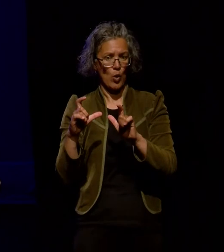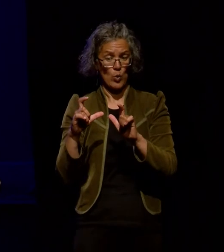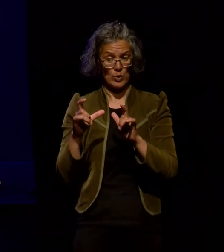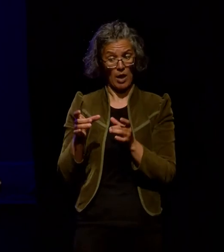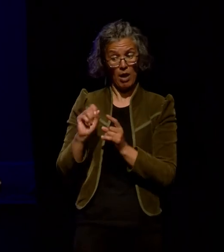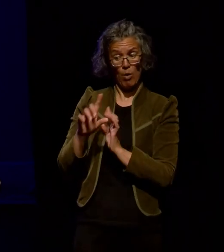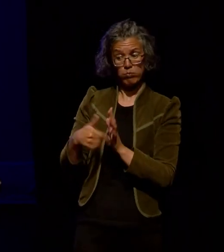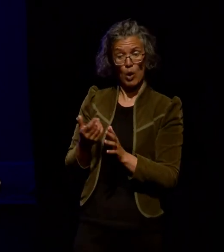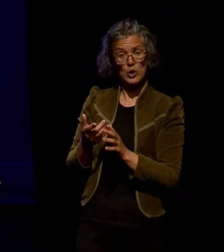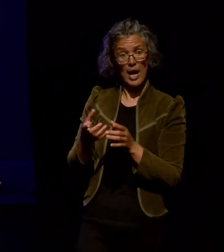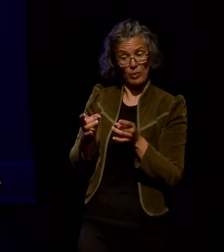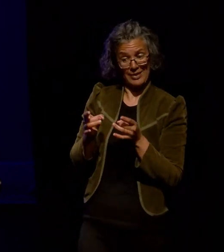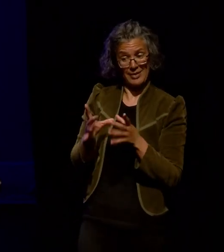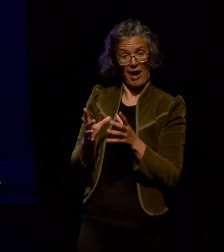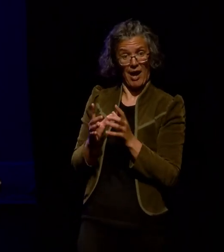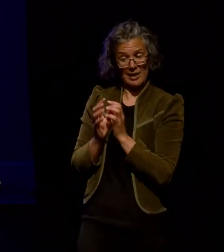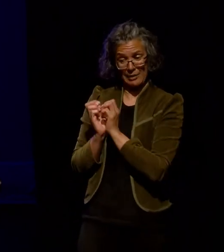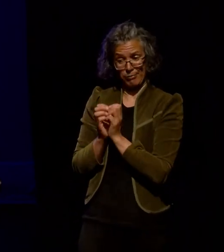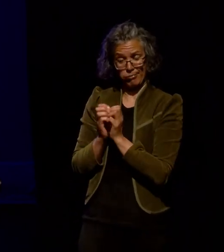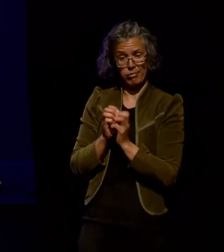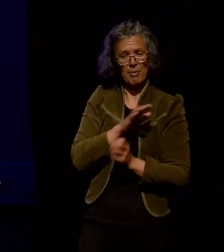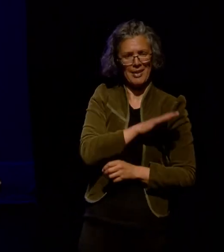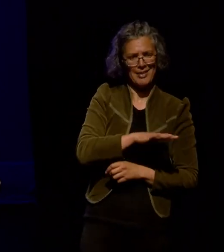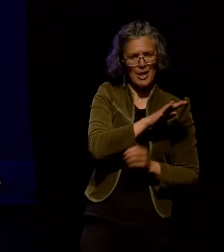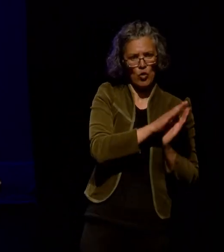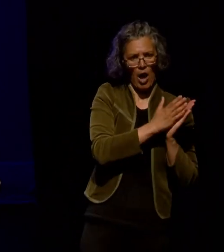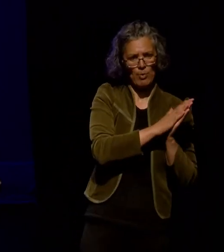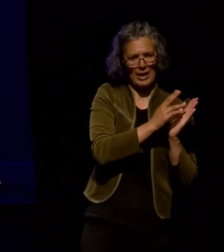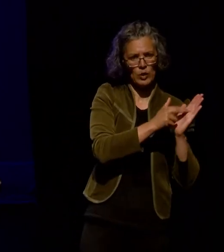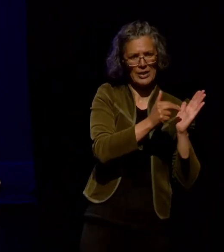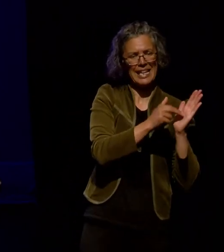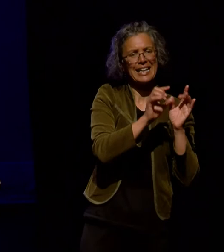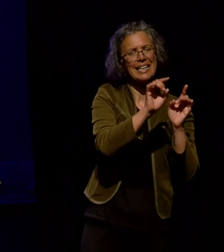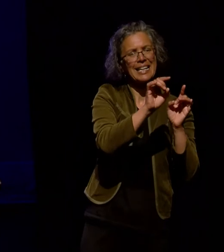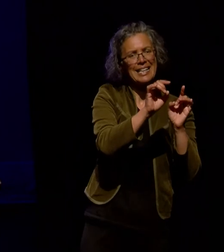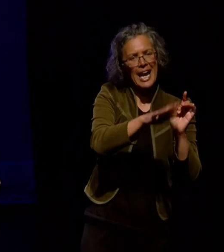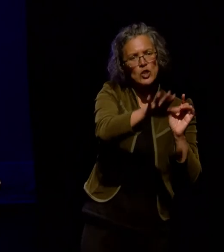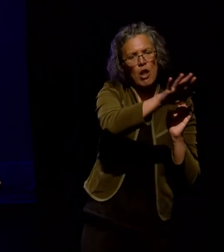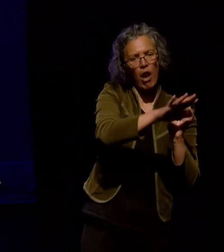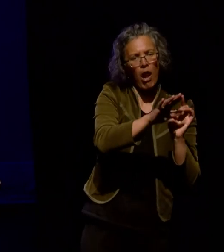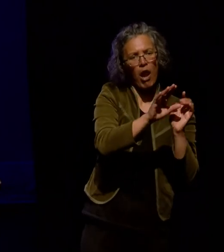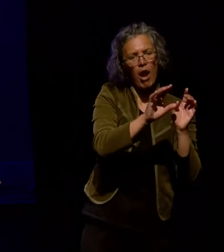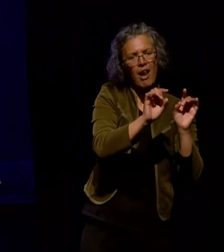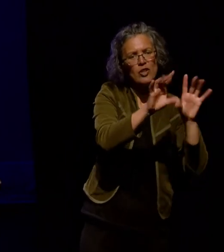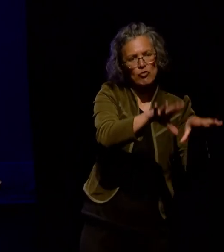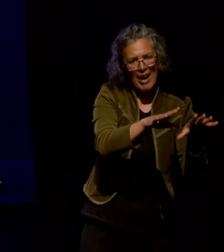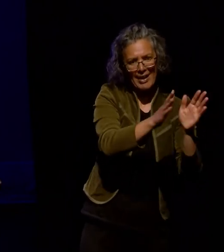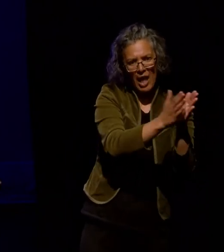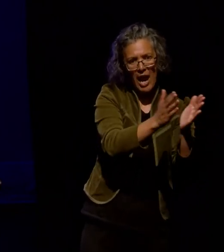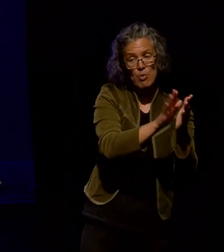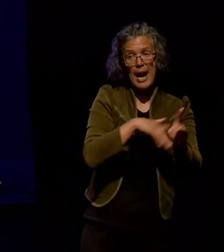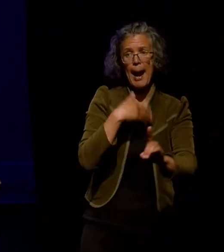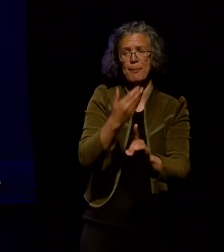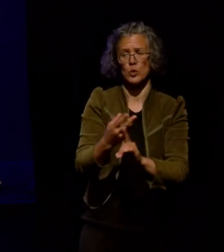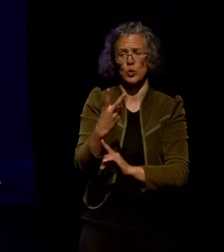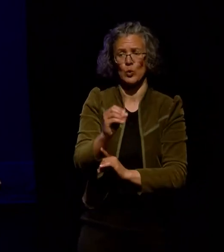initiated. It'll be implemented by the National Library of New Zealand in partnership with the National Library of Australia. It'll run through to the end of 2021,